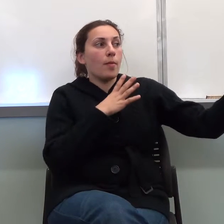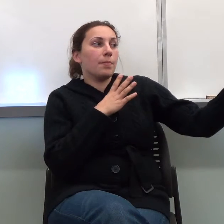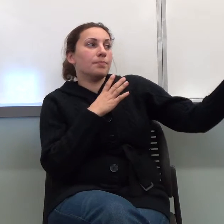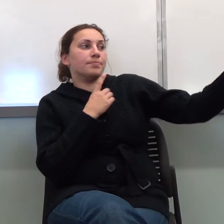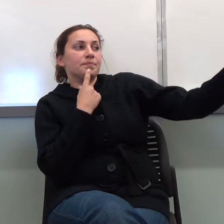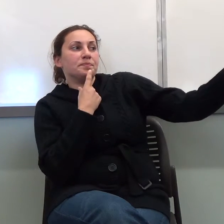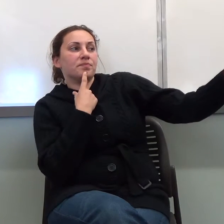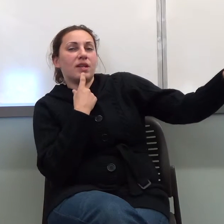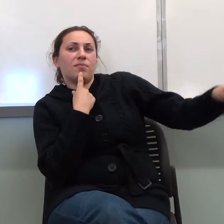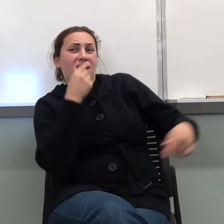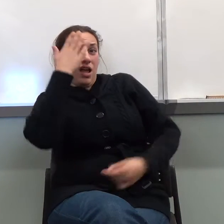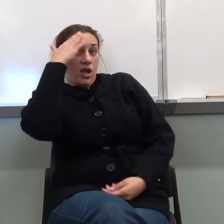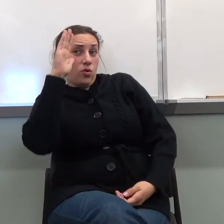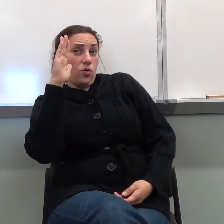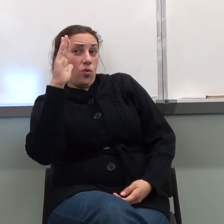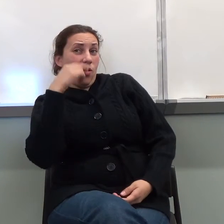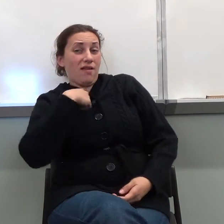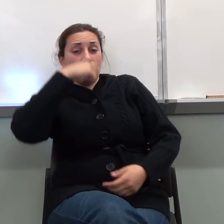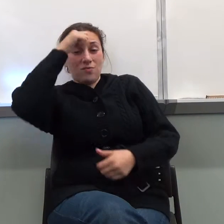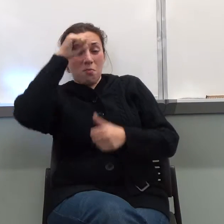I don't know, I just remember I had trouble on.